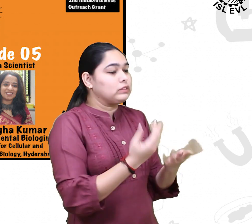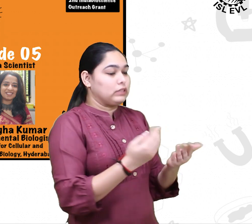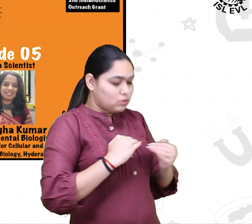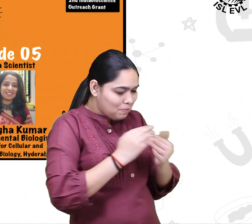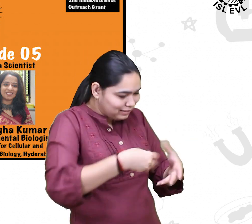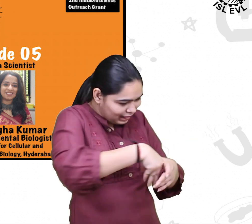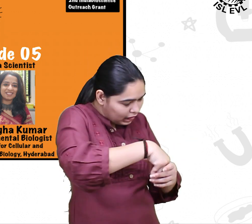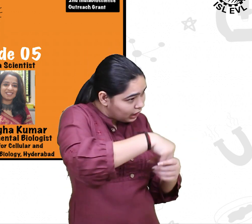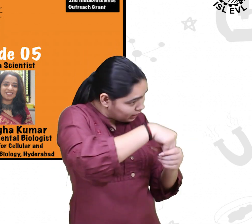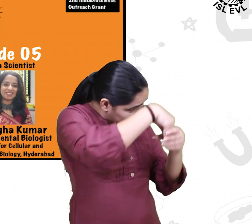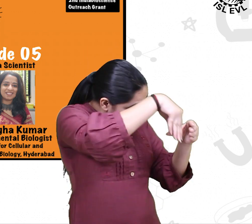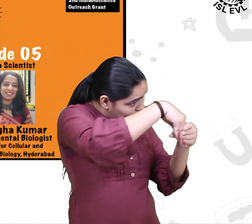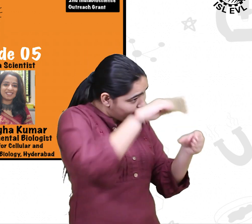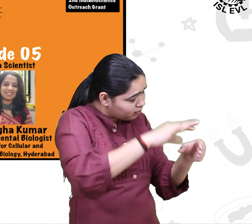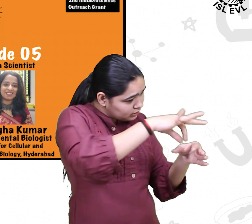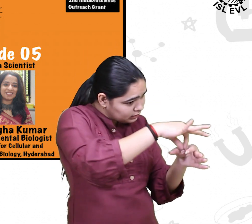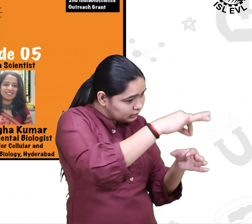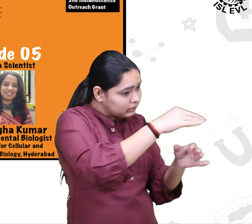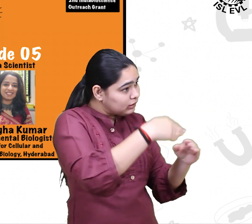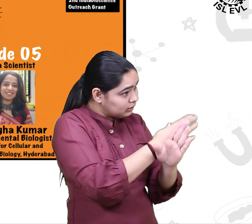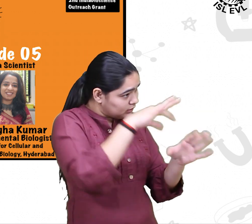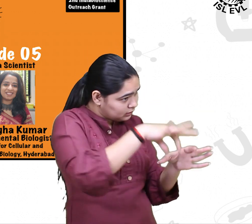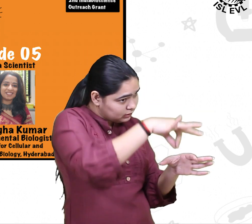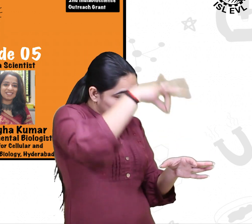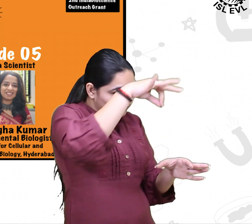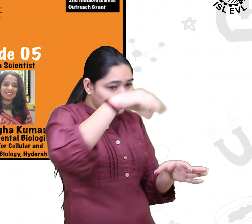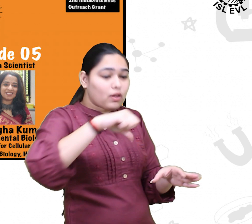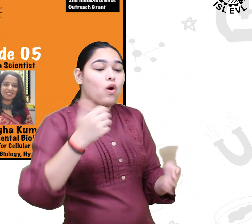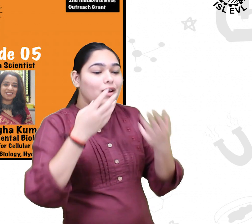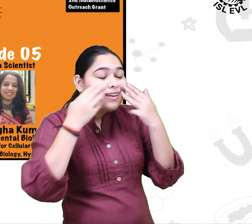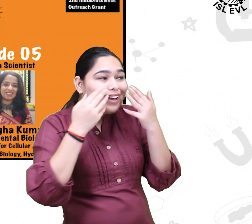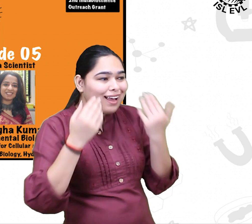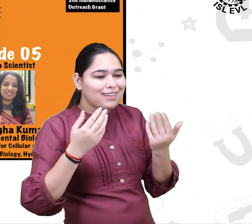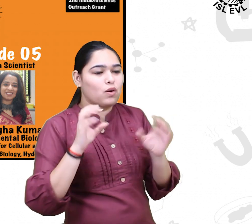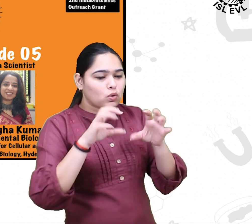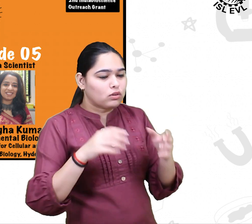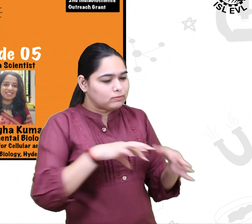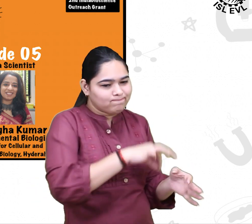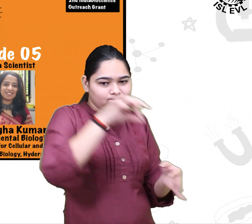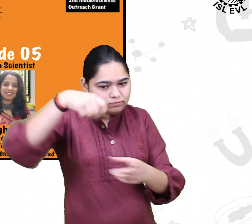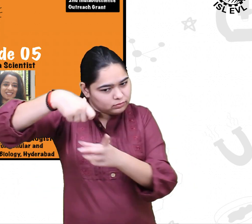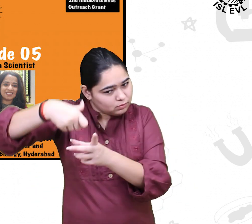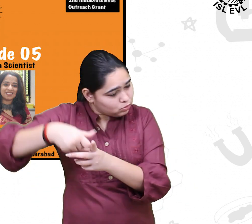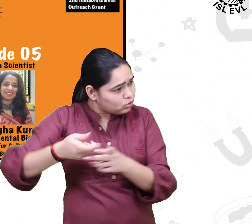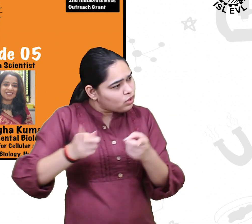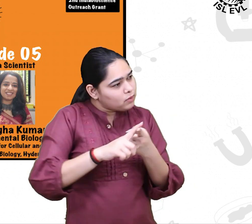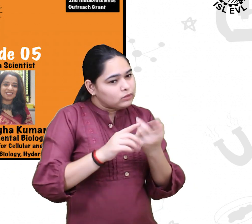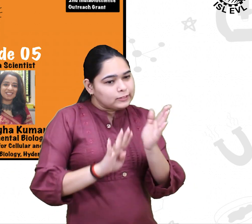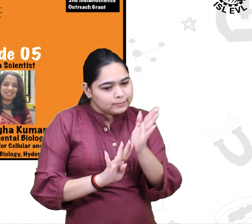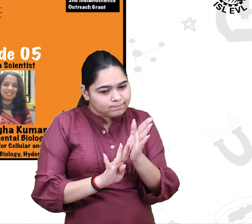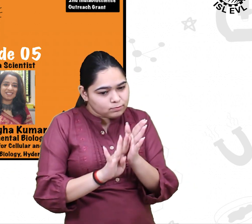sort of reduction in the formation of the entire limb. So the hind limb or the forelimb will not be completely